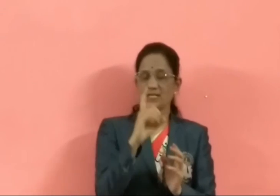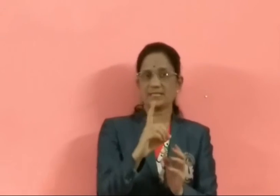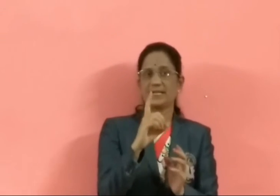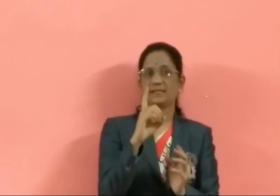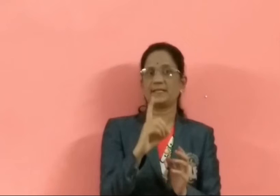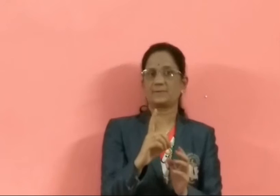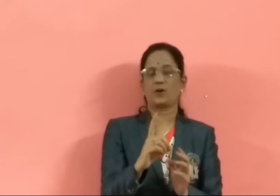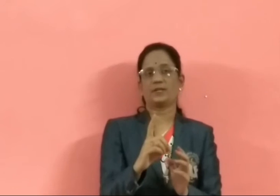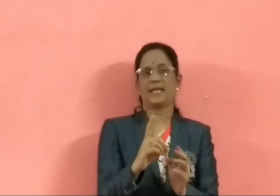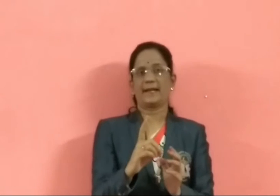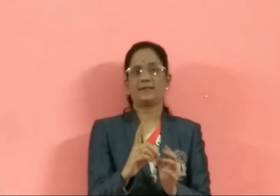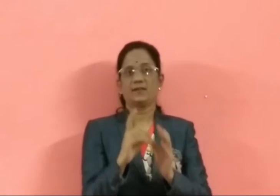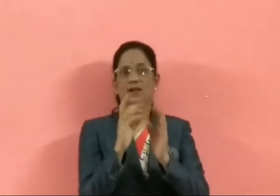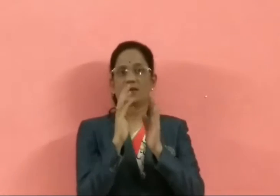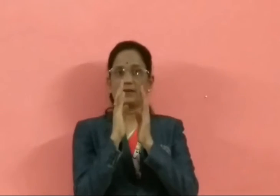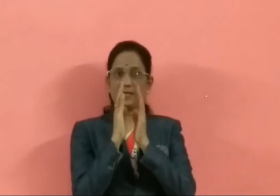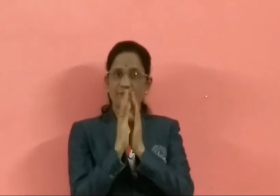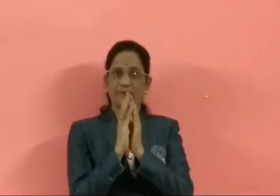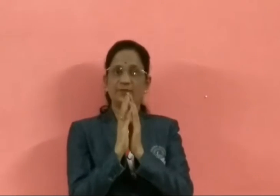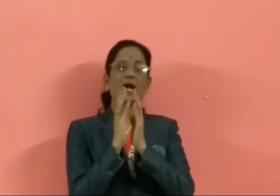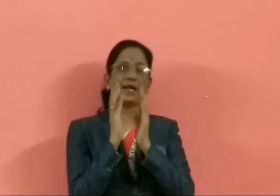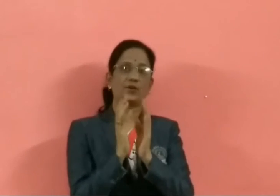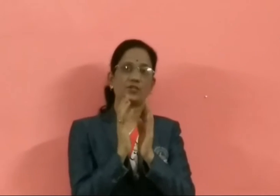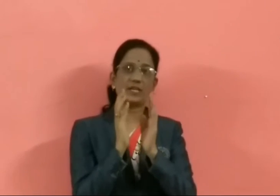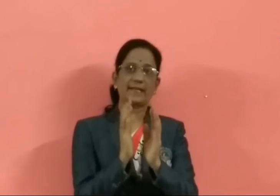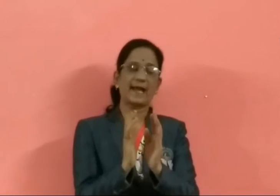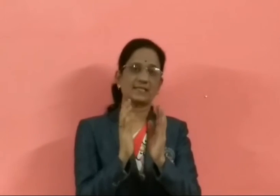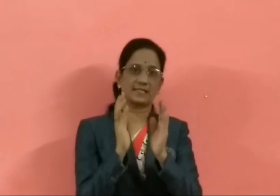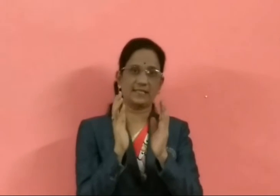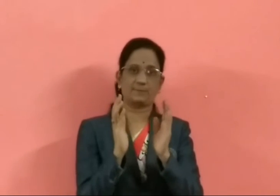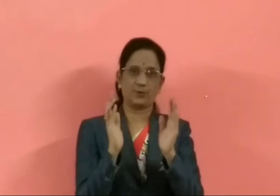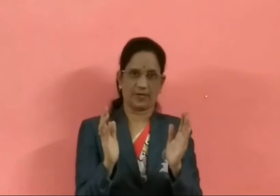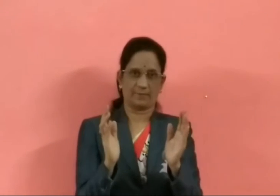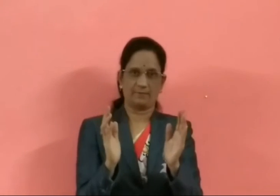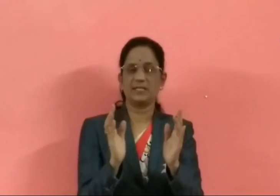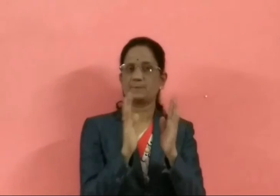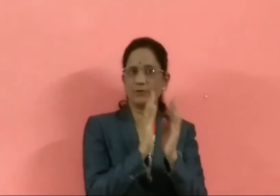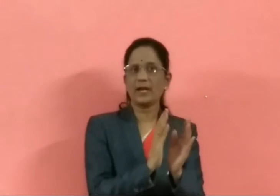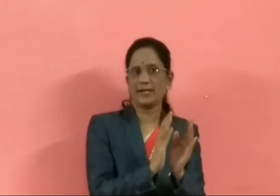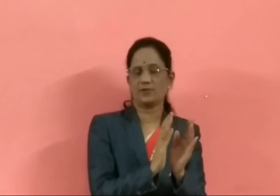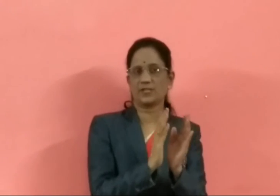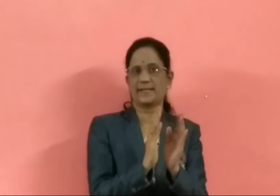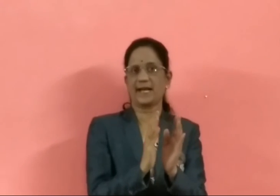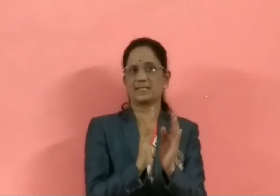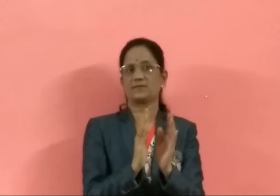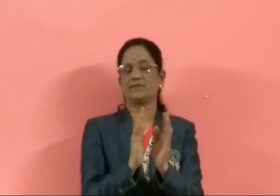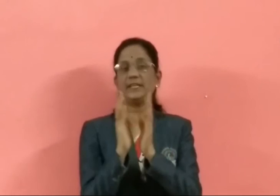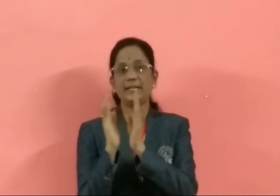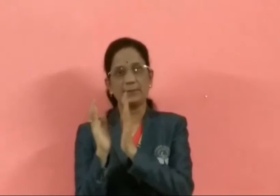step is for that if the hydrogen gas is pure, means pure hydrogen gas, when it